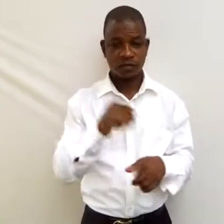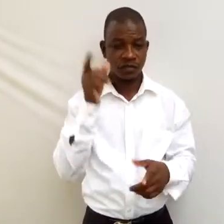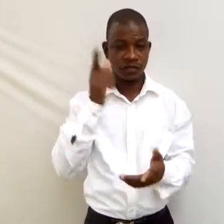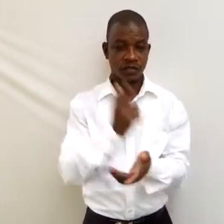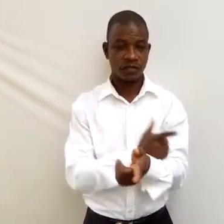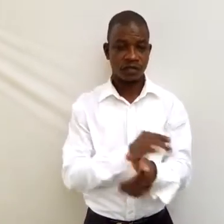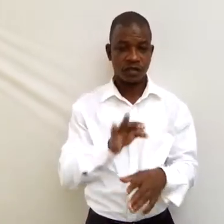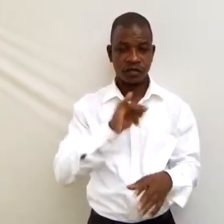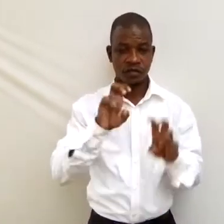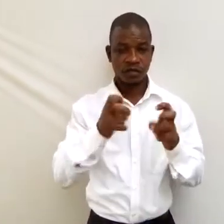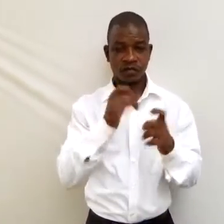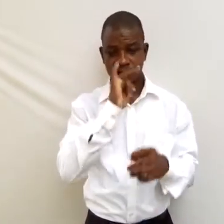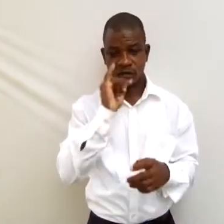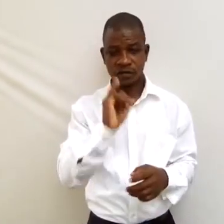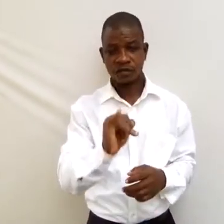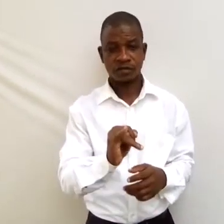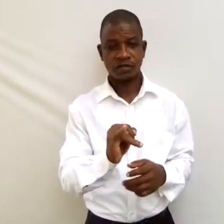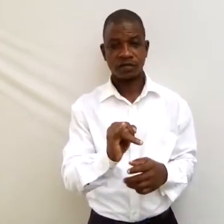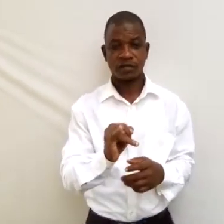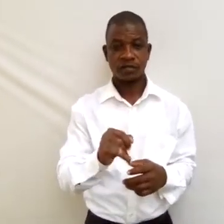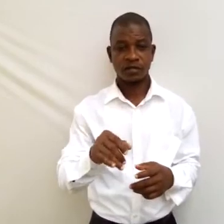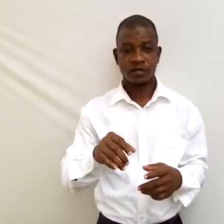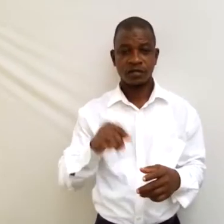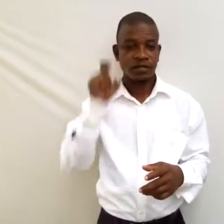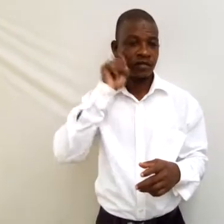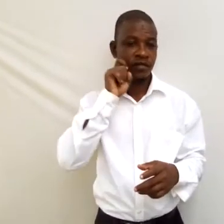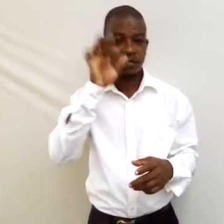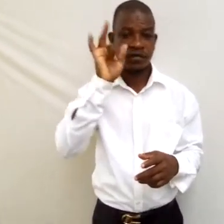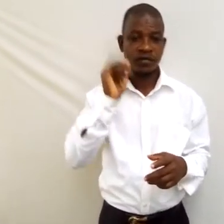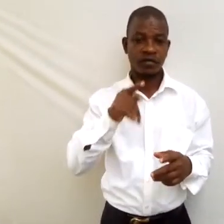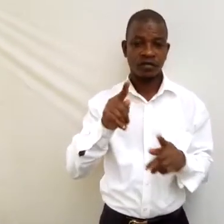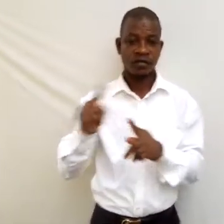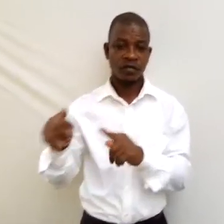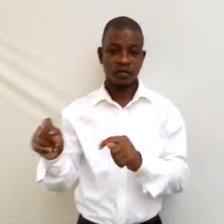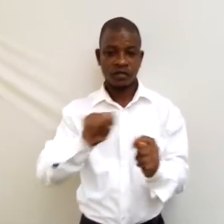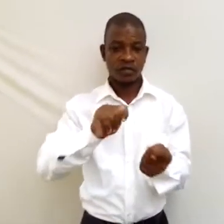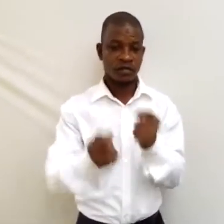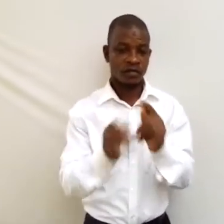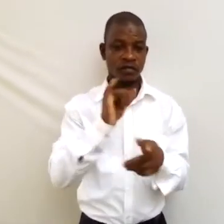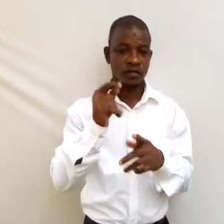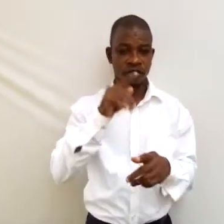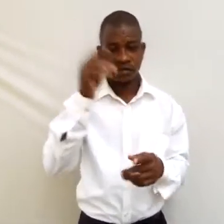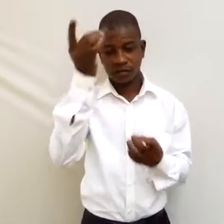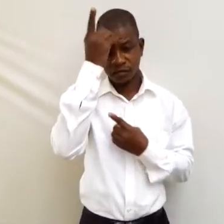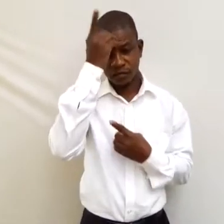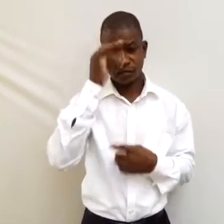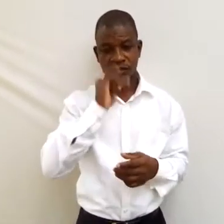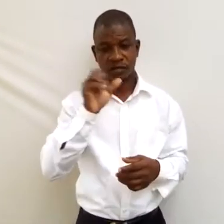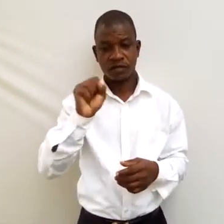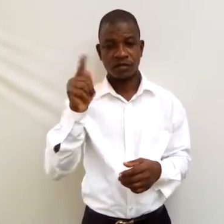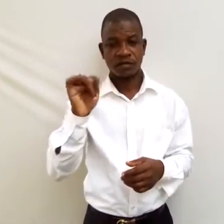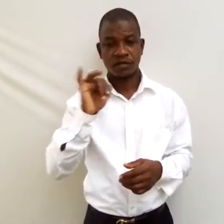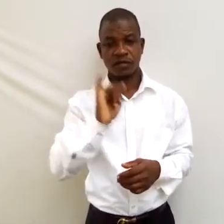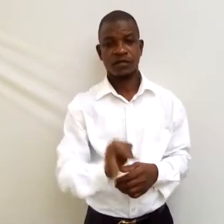the topic is sexually transmitted infections, STIs.